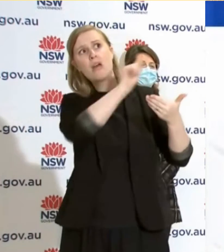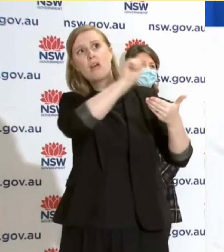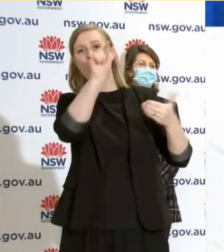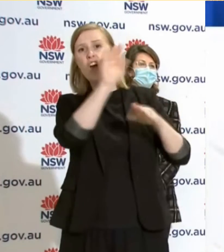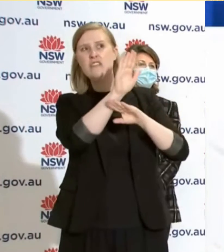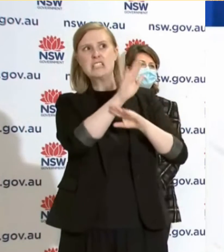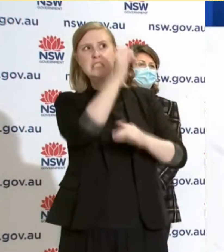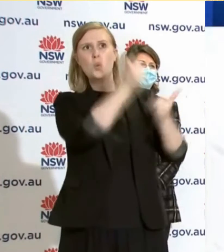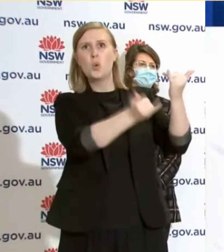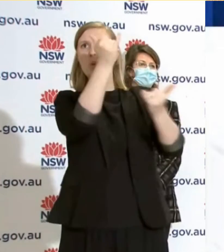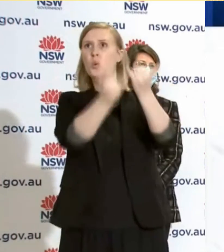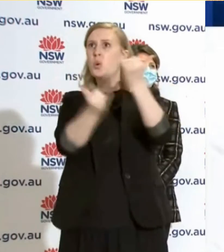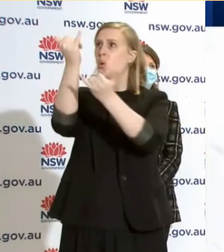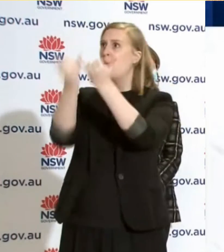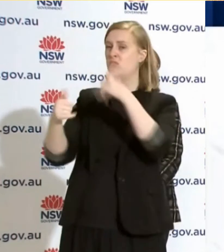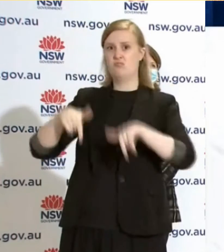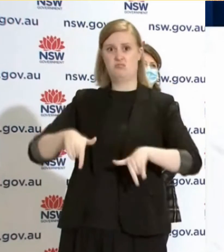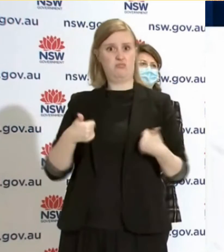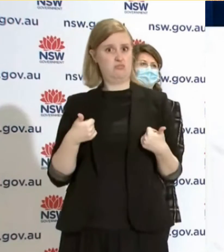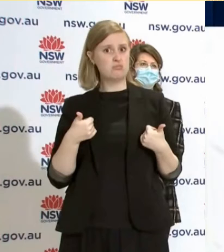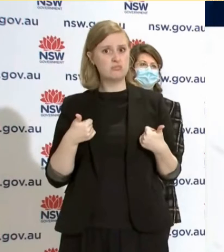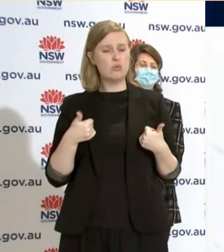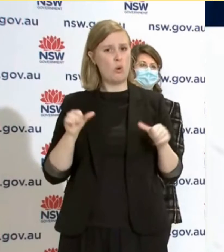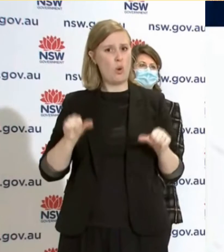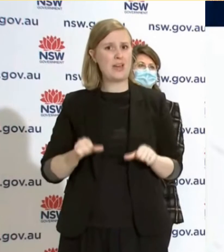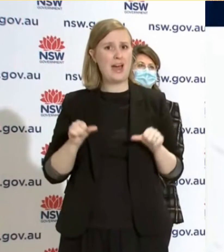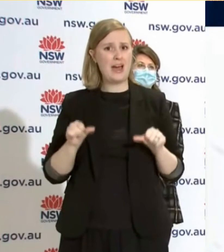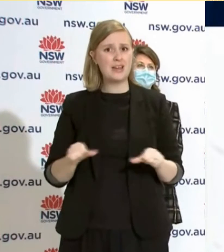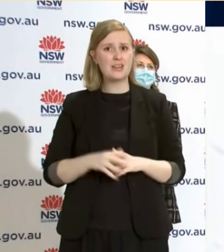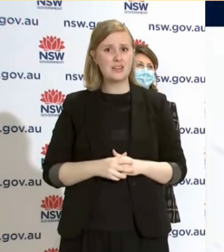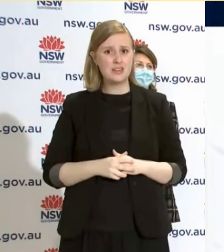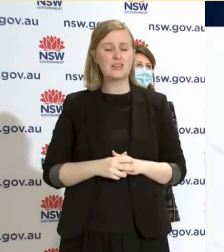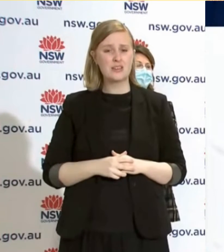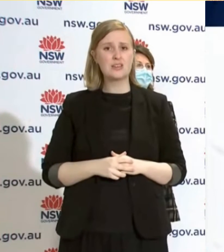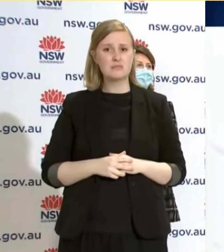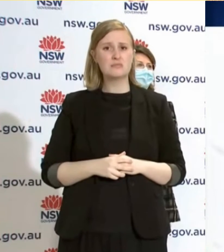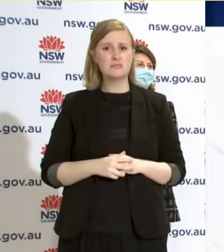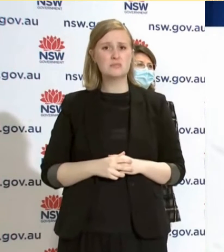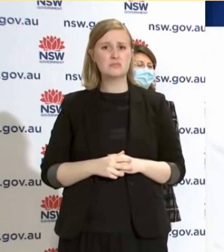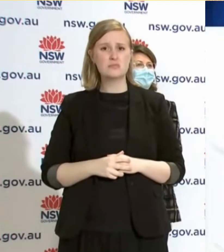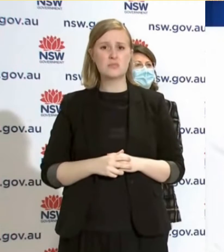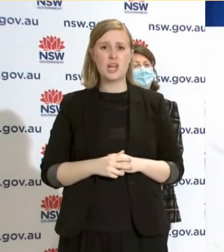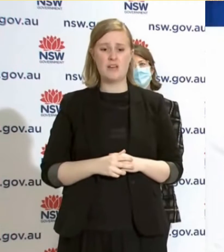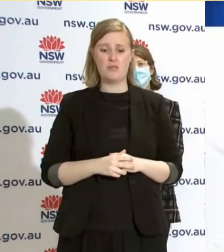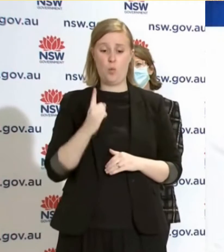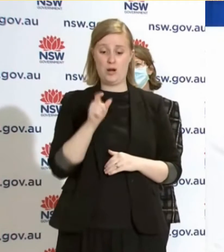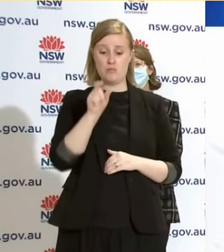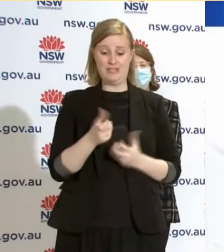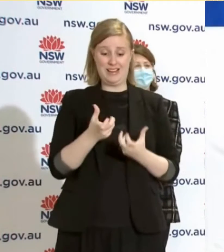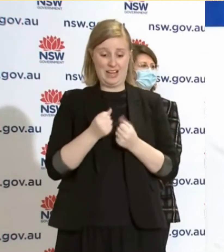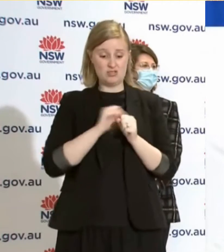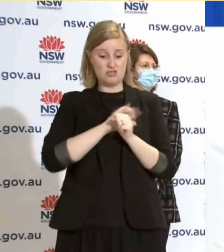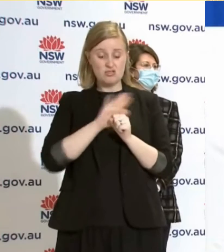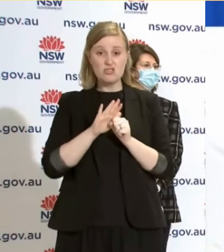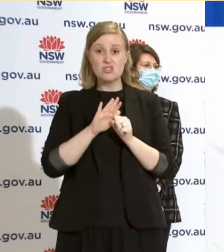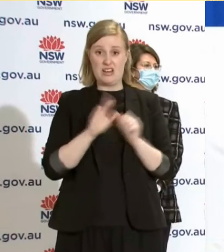difficult times here in New South Wales, but we have done incredibly well compared to other parts of the world. The fact that our effective is around 1.3, or what I